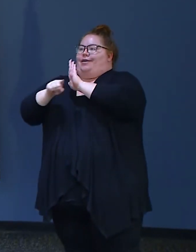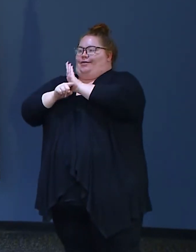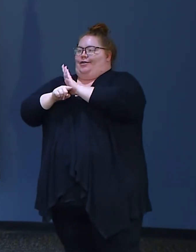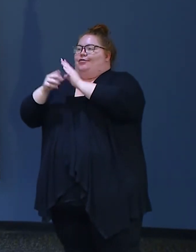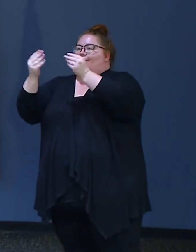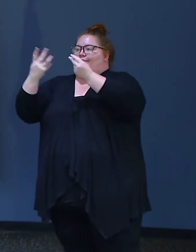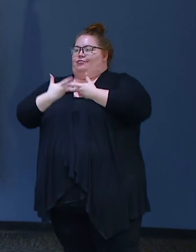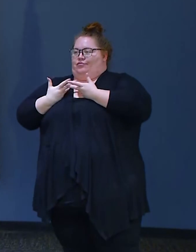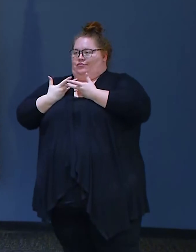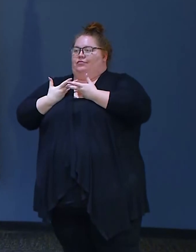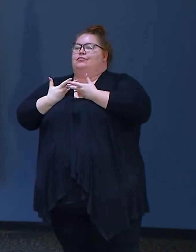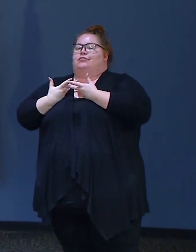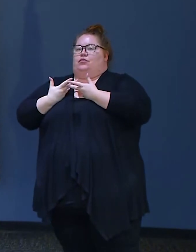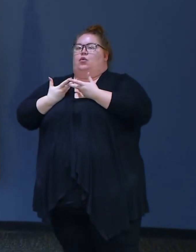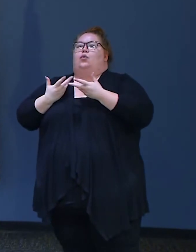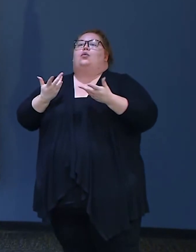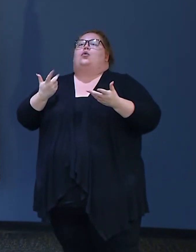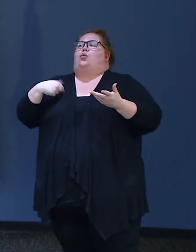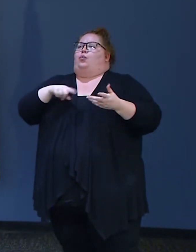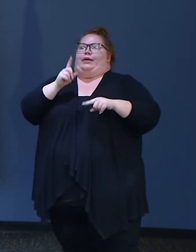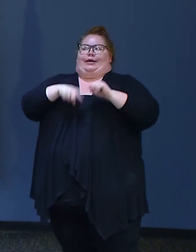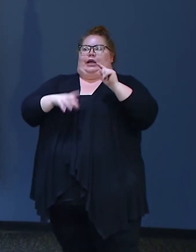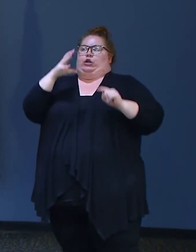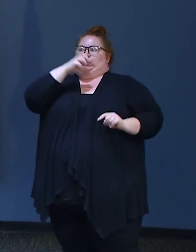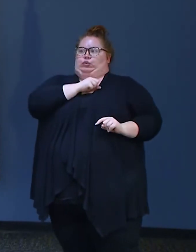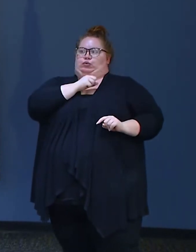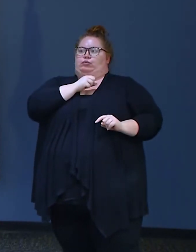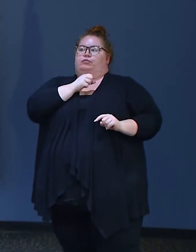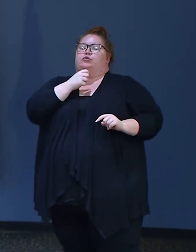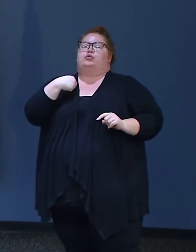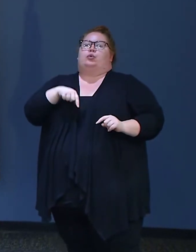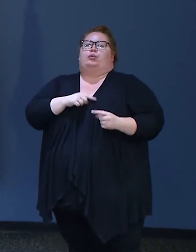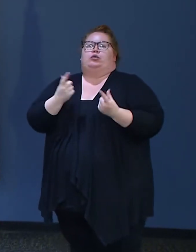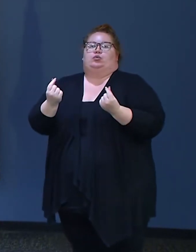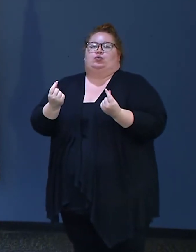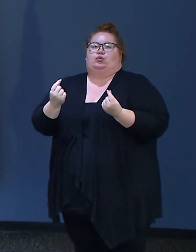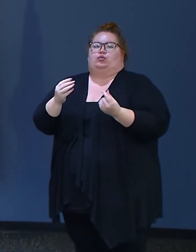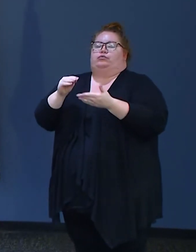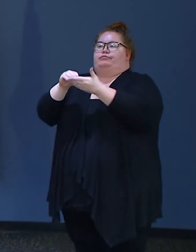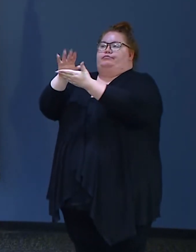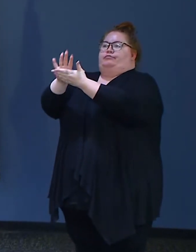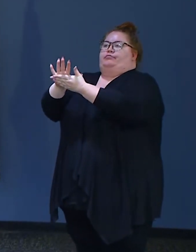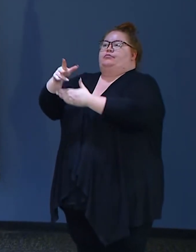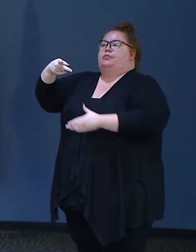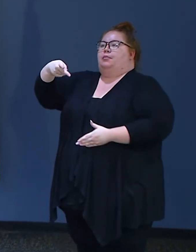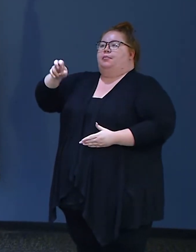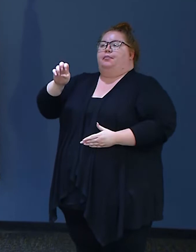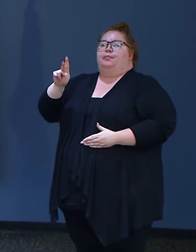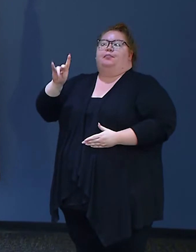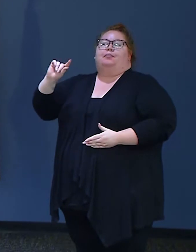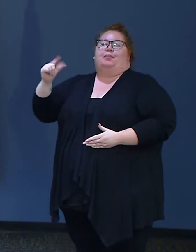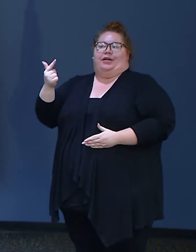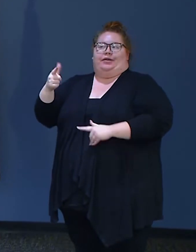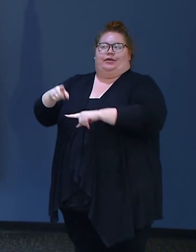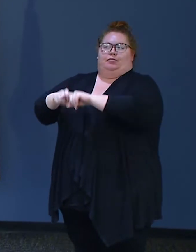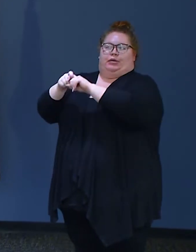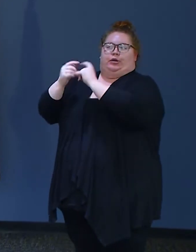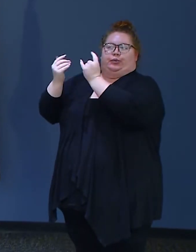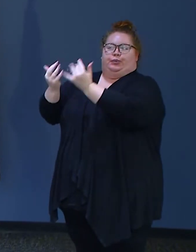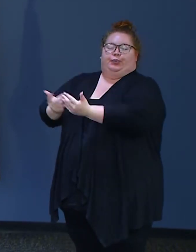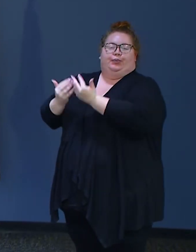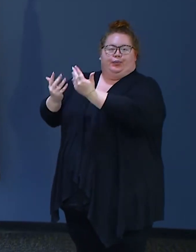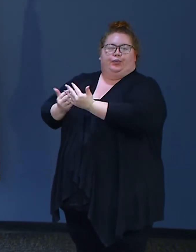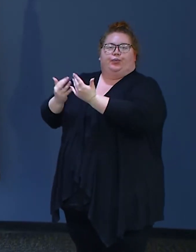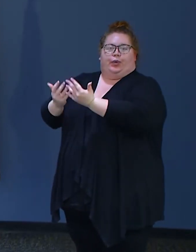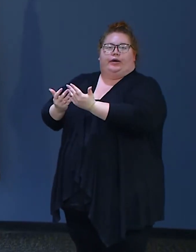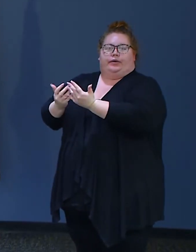negative, so then we must backtrack and contact each of these testing facilities to confirm that it is indeed negative. But let me